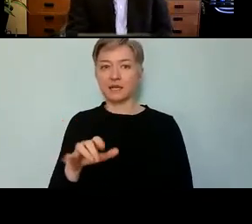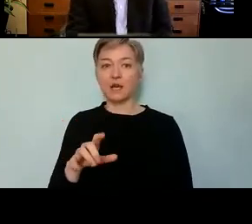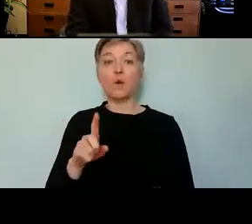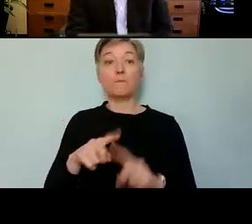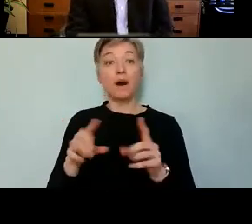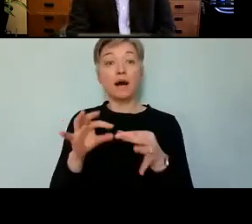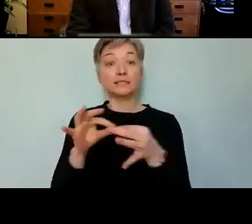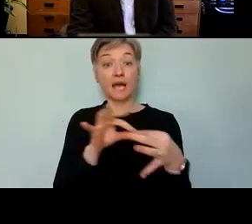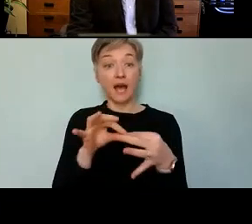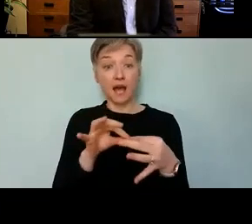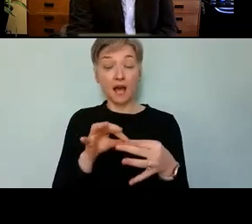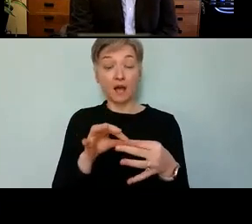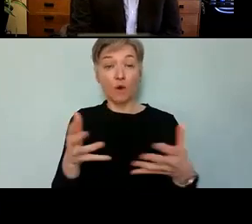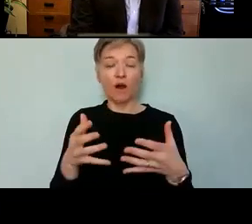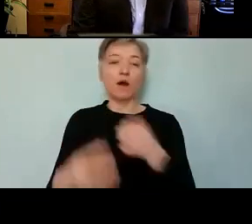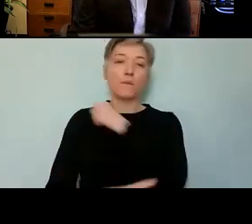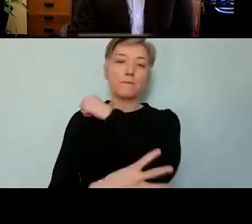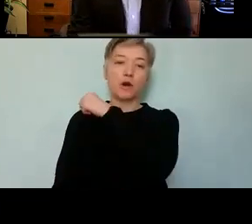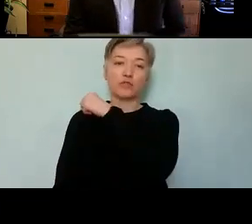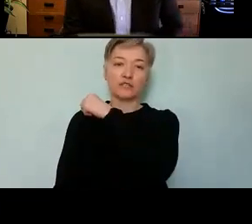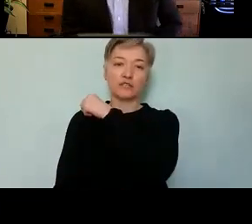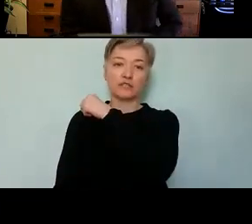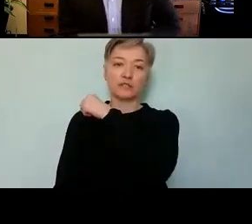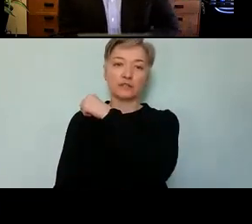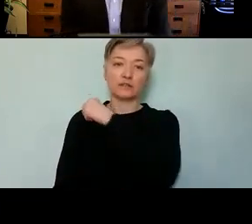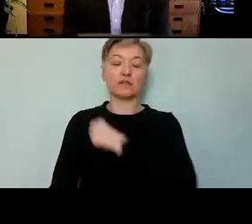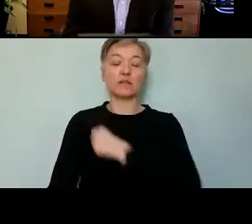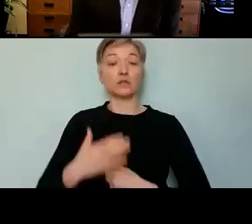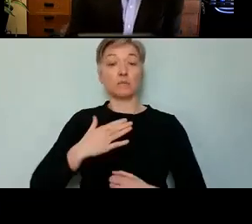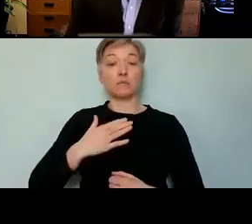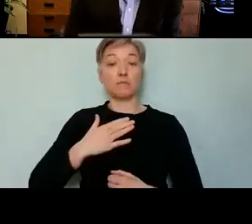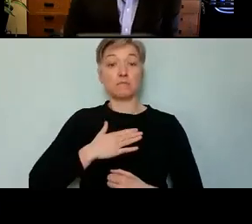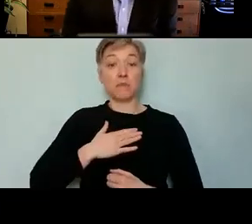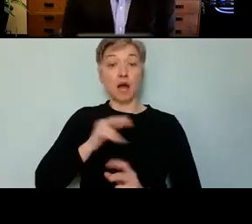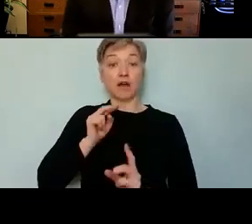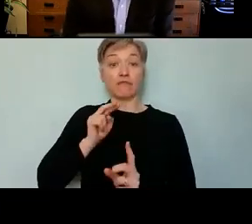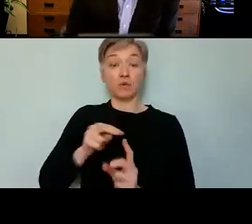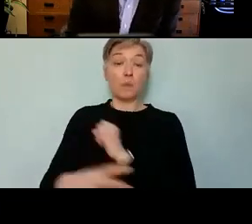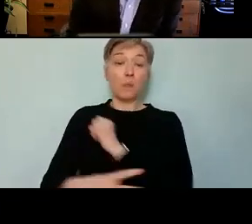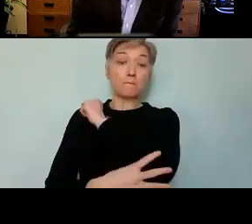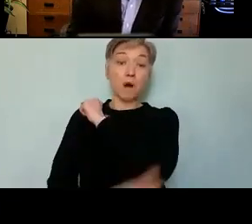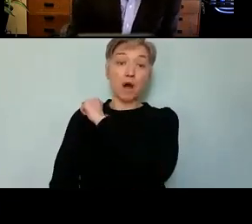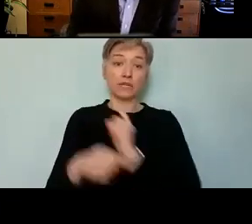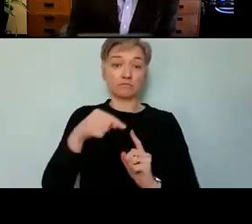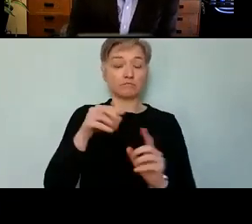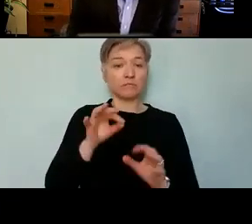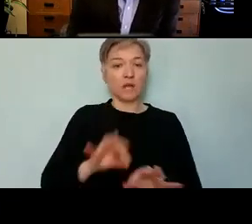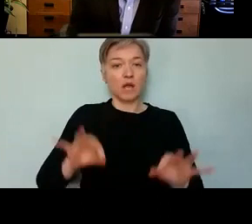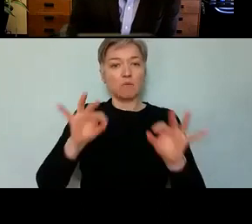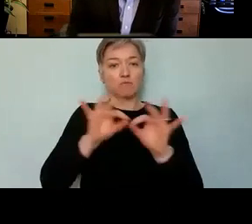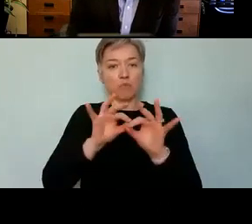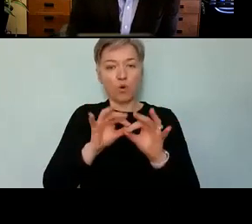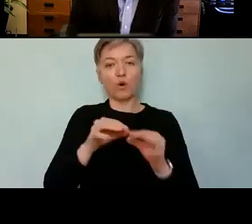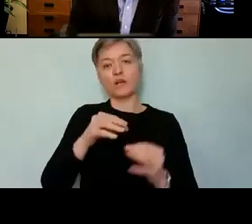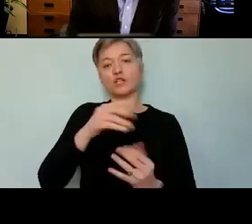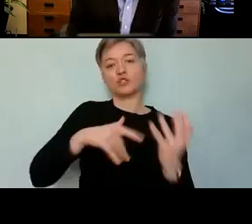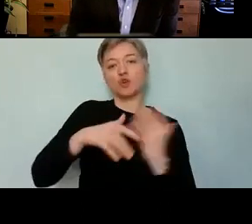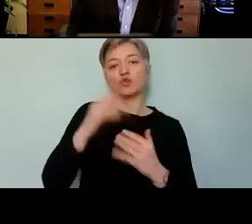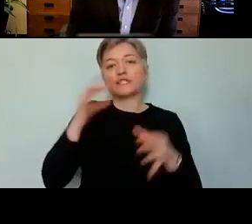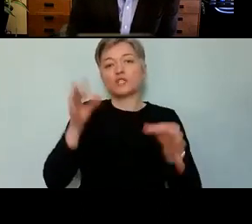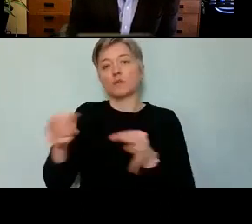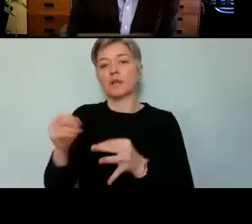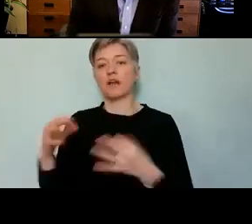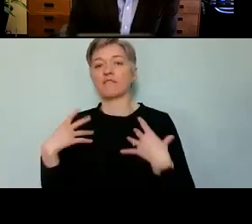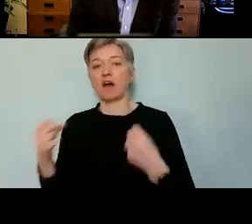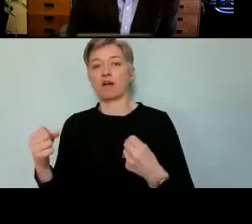poverty. And poverty is, in my view, the other social determinant of health after racism. And so when we look at